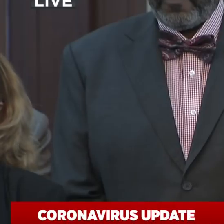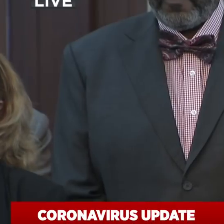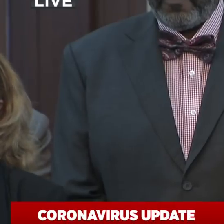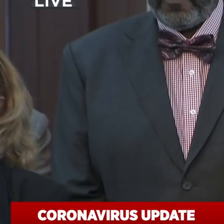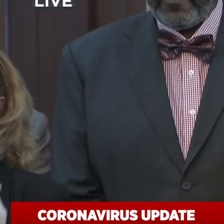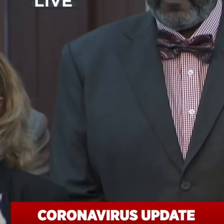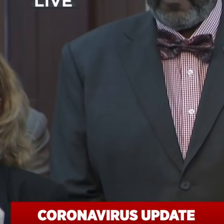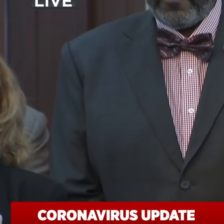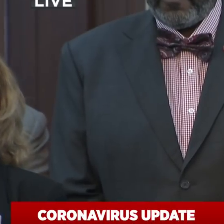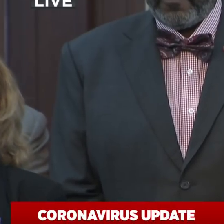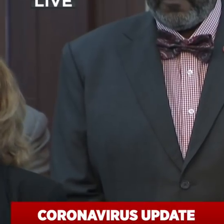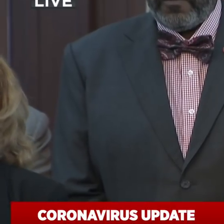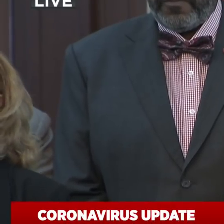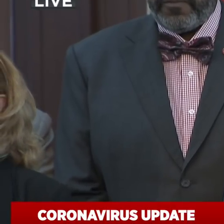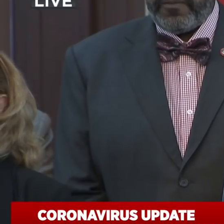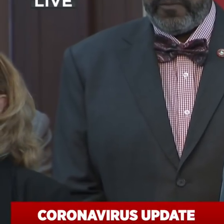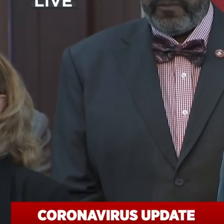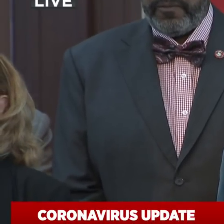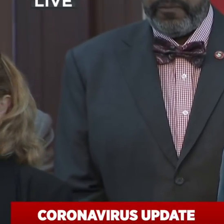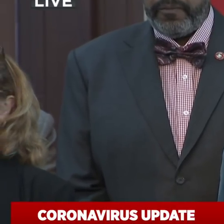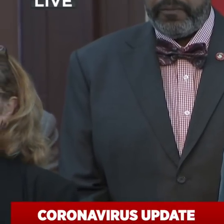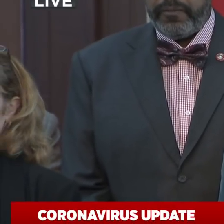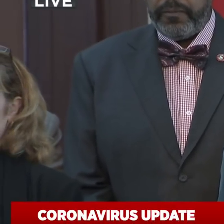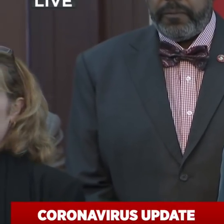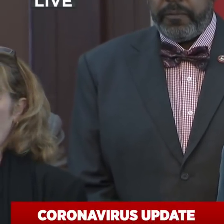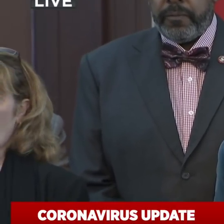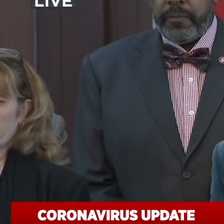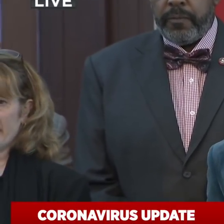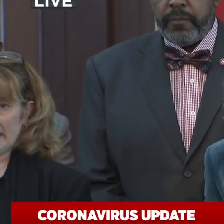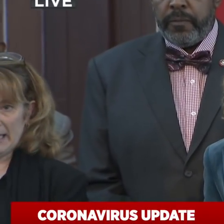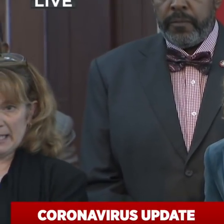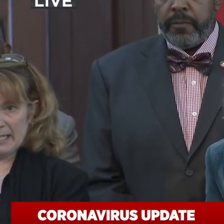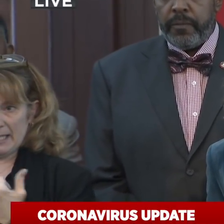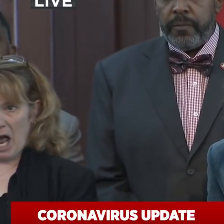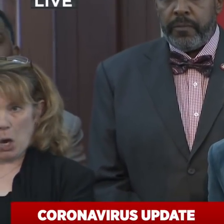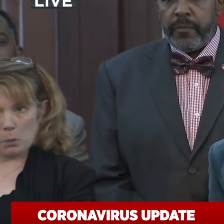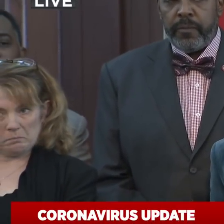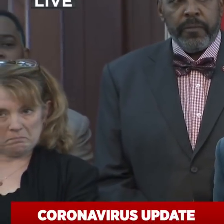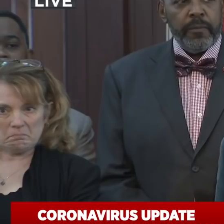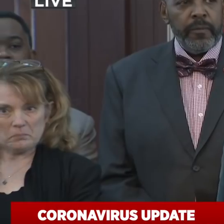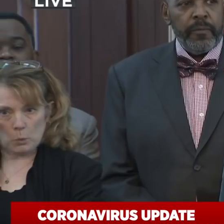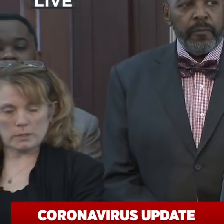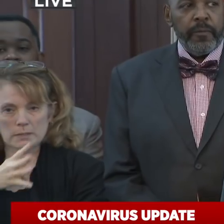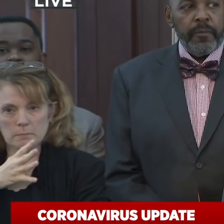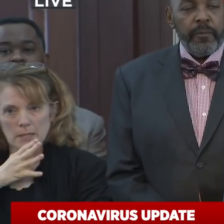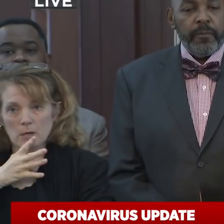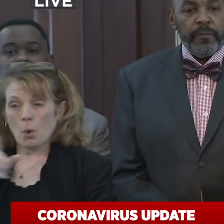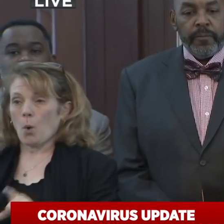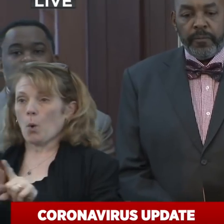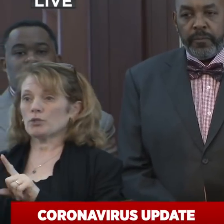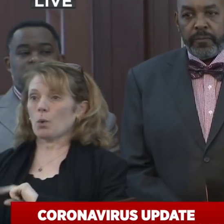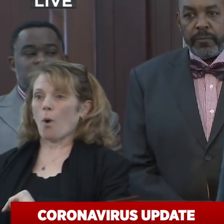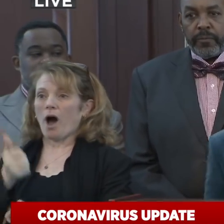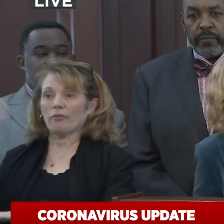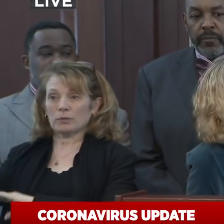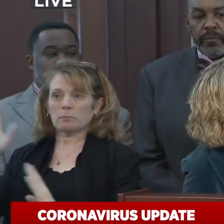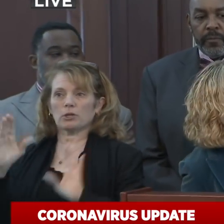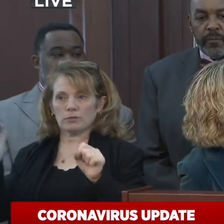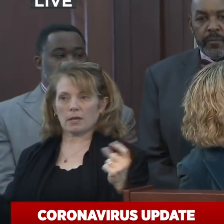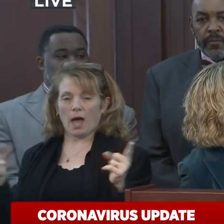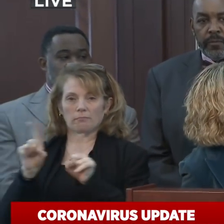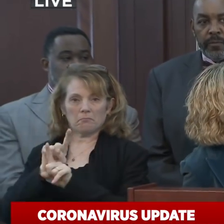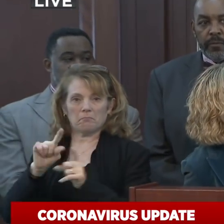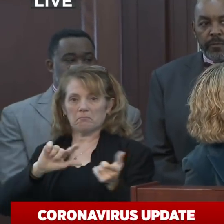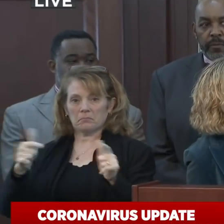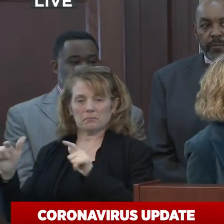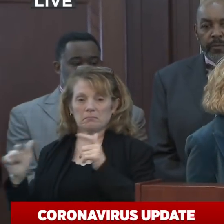now to Bishop Harvey, and then any other clergy member or religious community person who would like to come and speak. Actually, before I do that, Kavan,